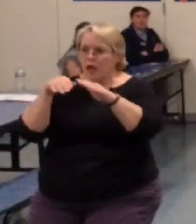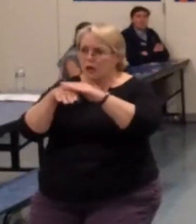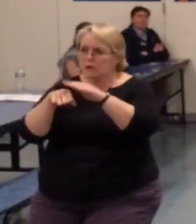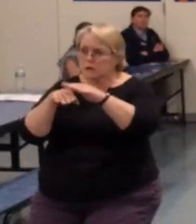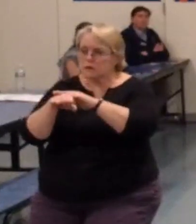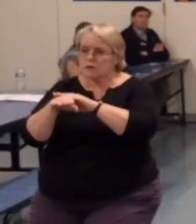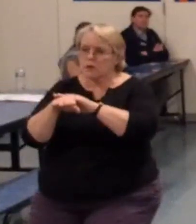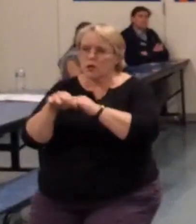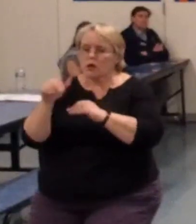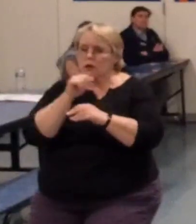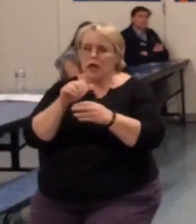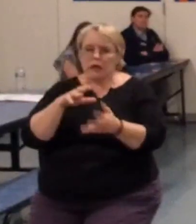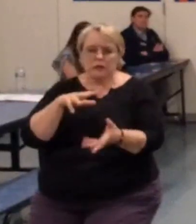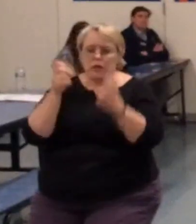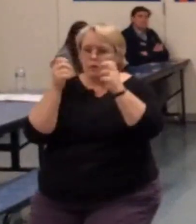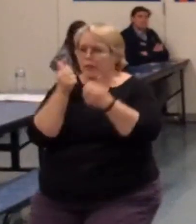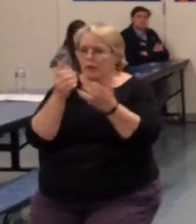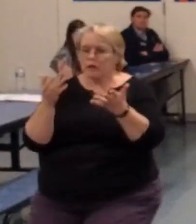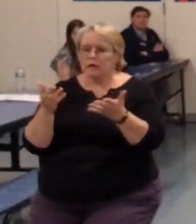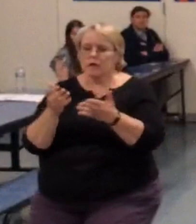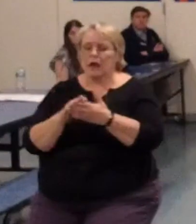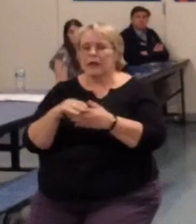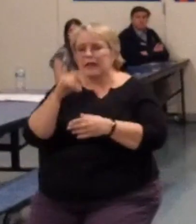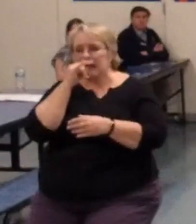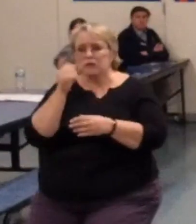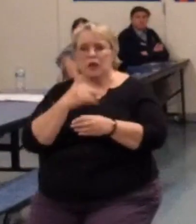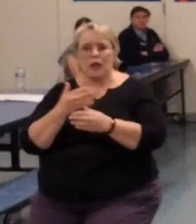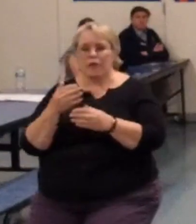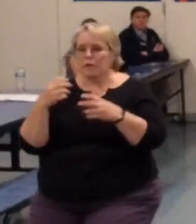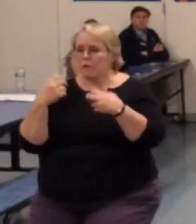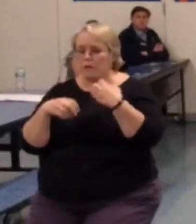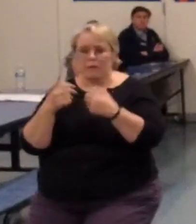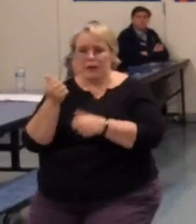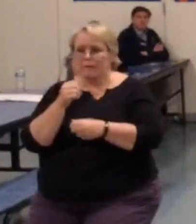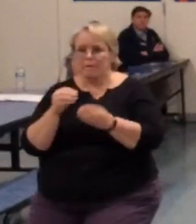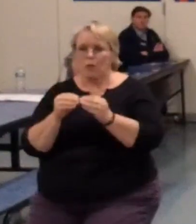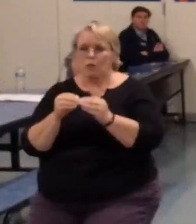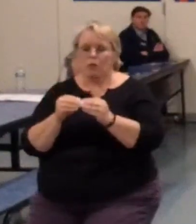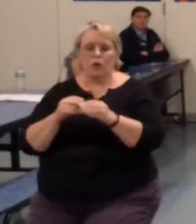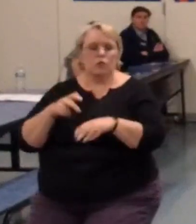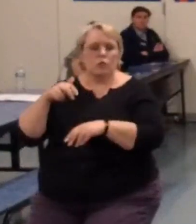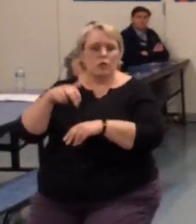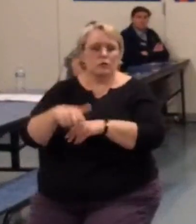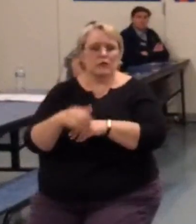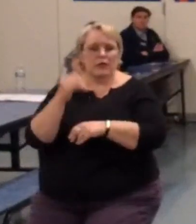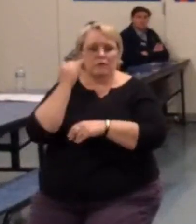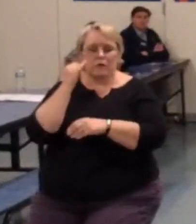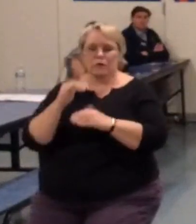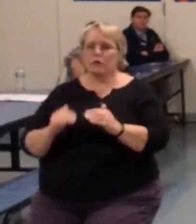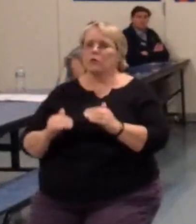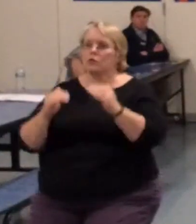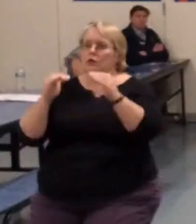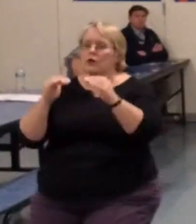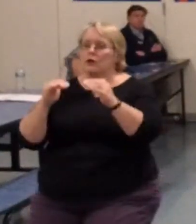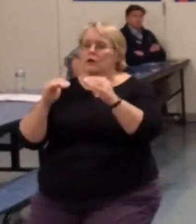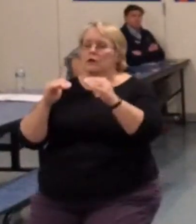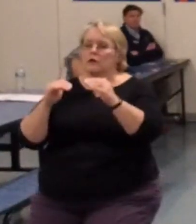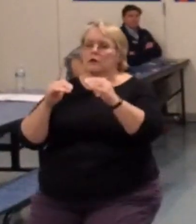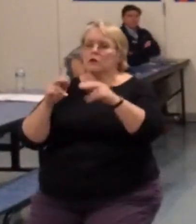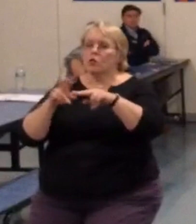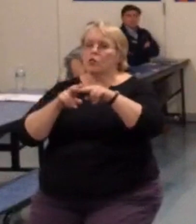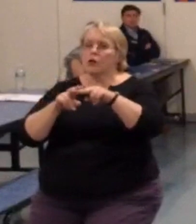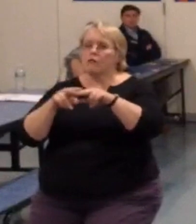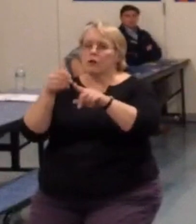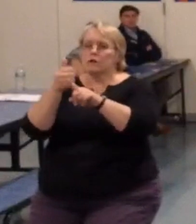access where you're not tearing up anything? And the kids will not have that issue anymore crossing the street if you could raise the railroad